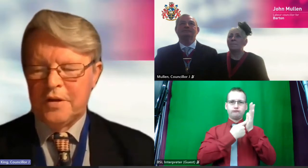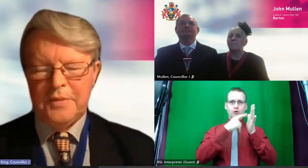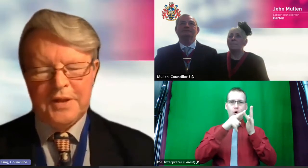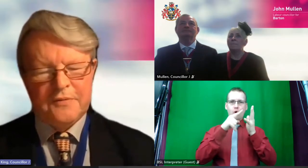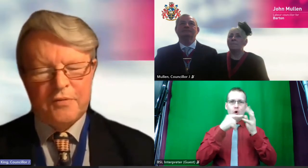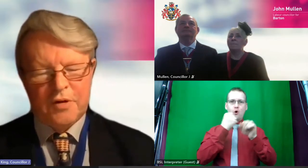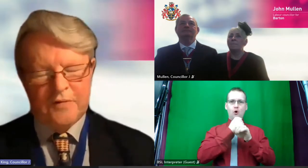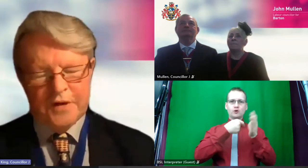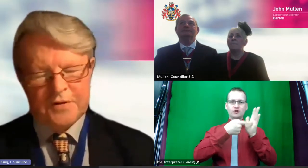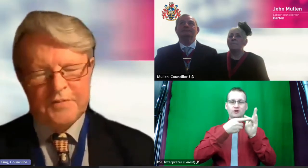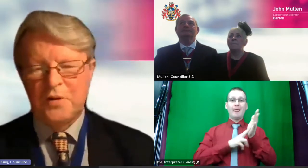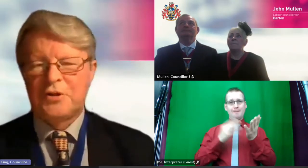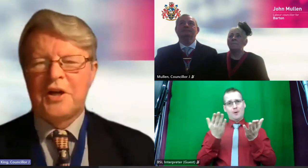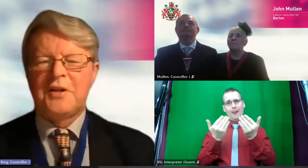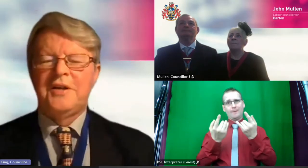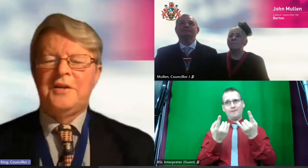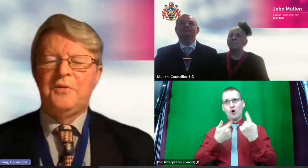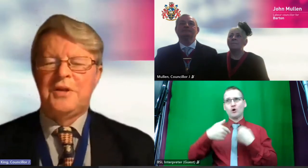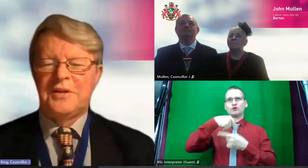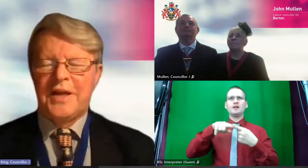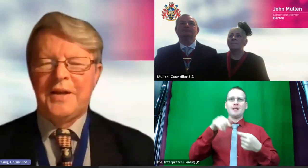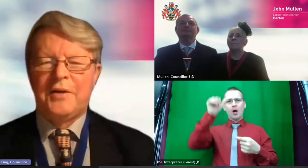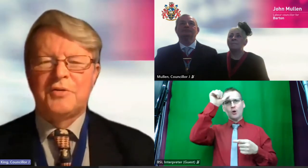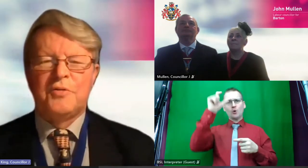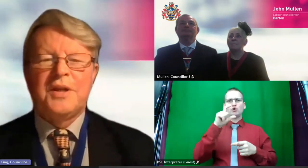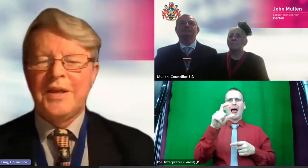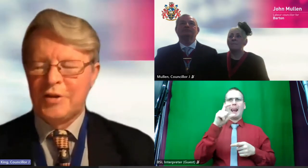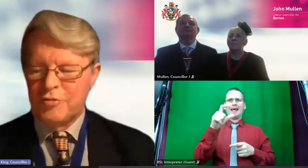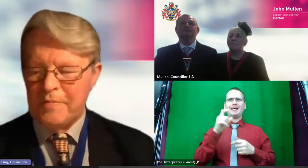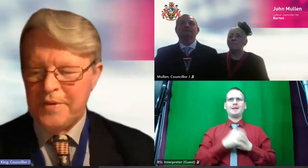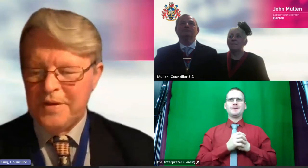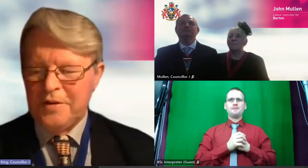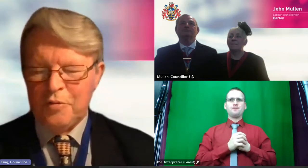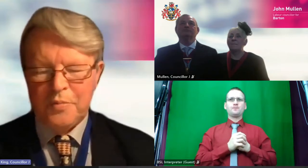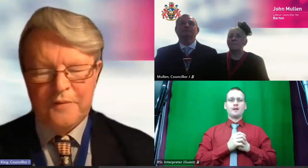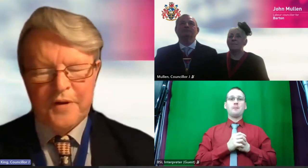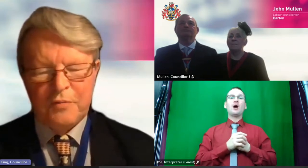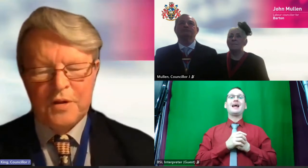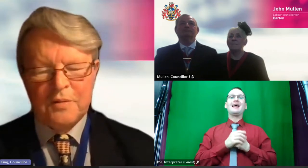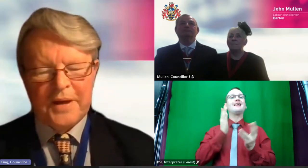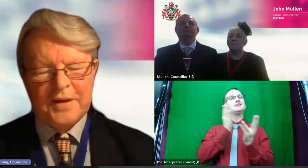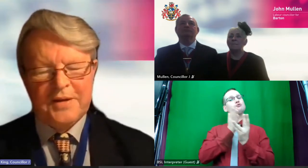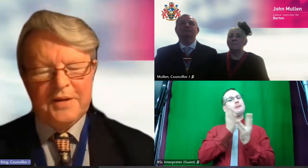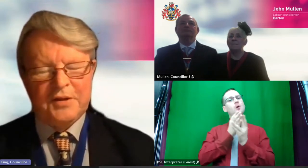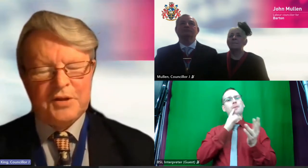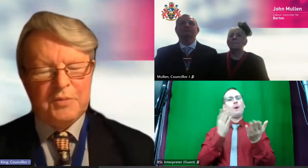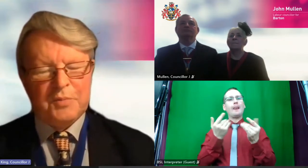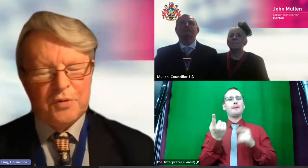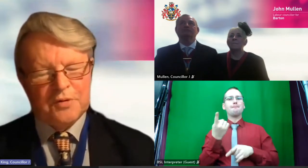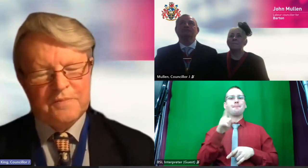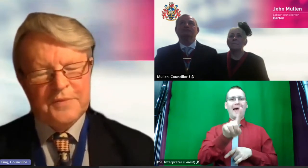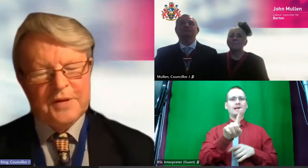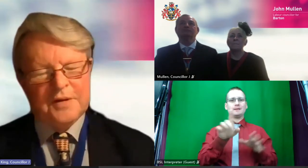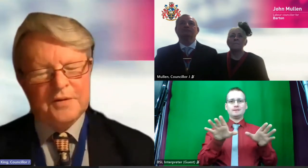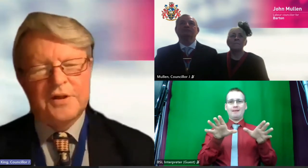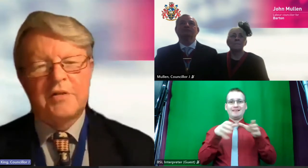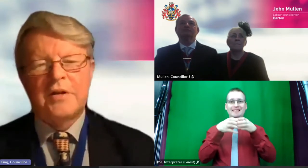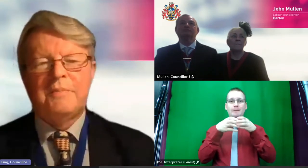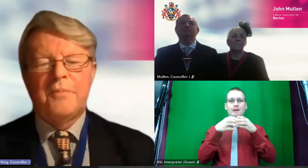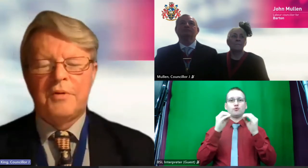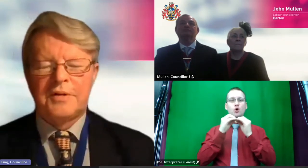very welcome indeed for all of us. And I know, Charlie, you intend to stand down soon, but in the interim, you will be very welcome back in the team in Broughton.